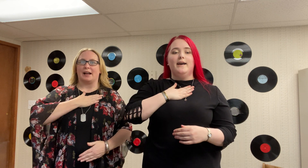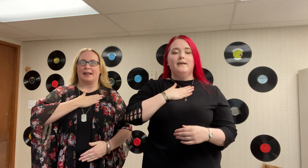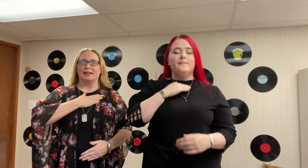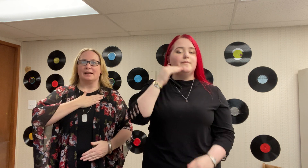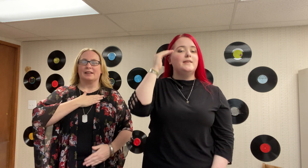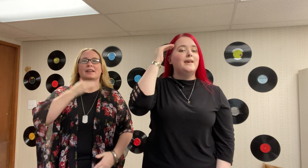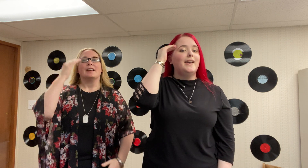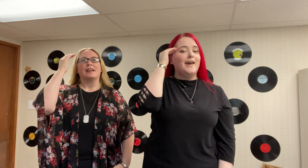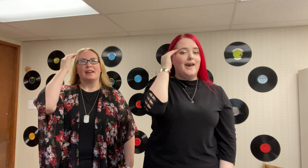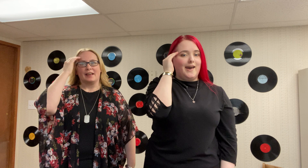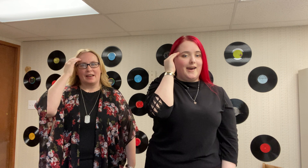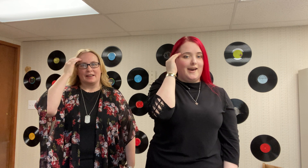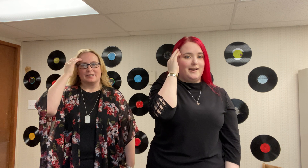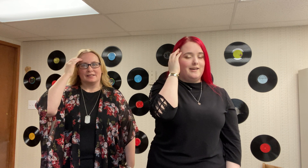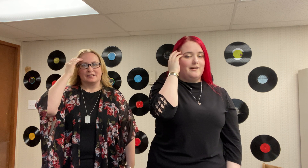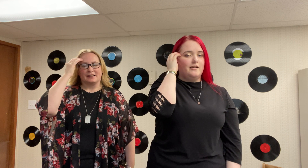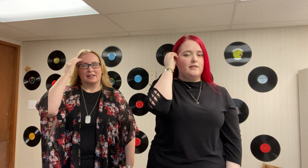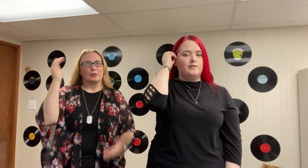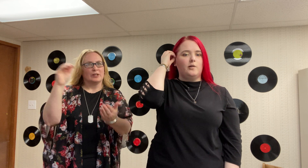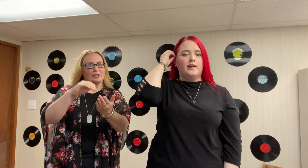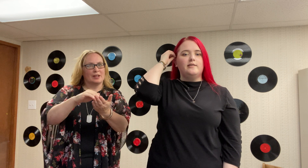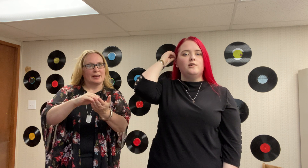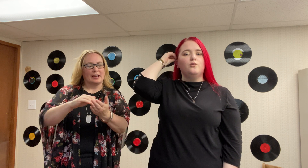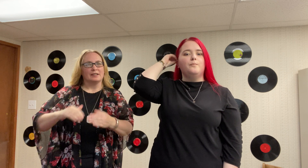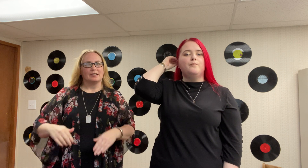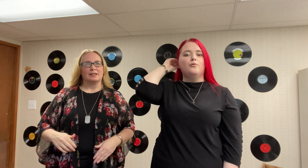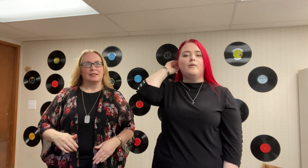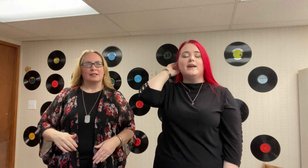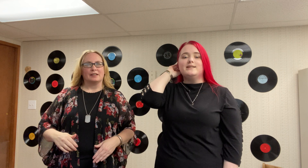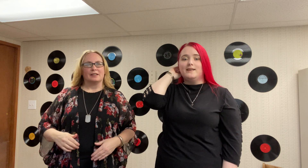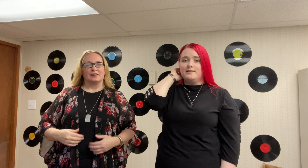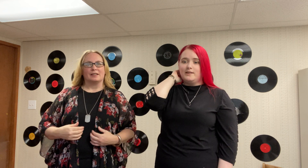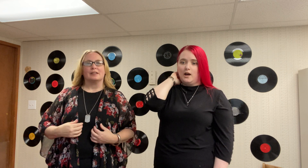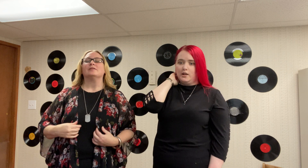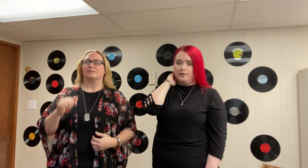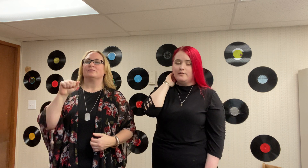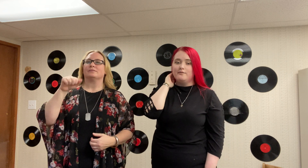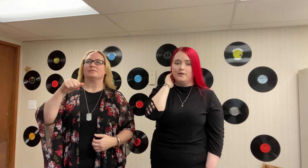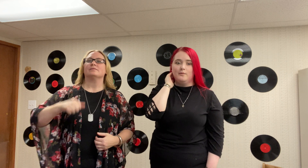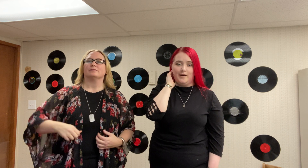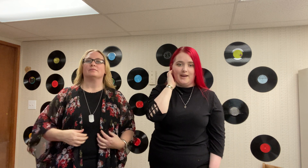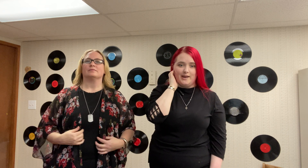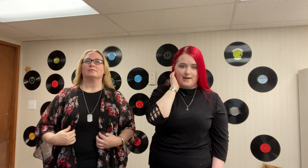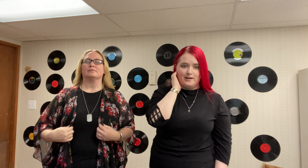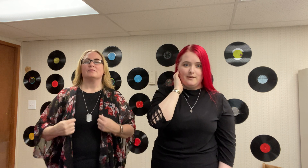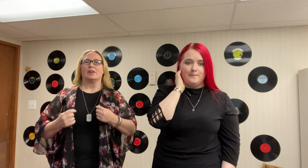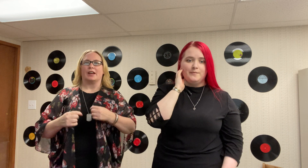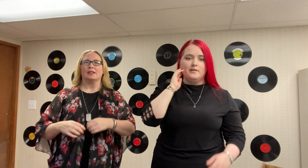my, head. So let's do brightest colors, fill my head. Okay. So